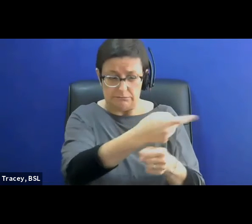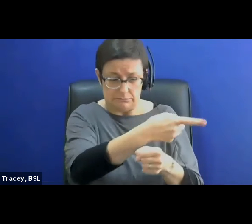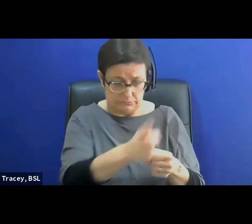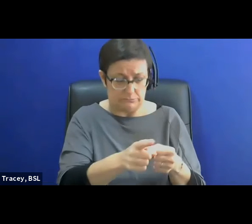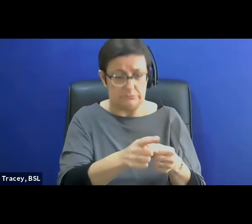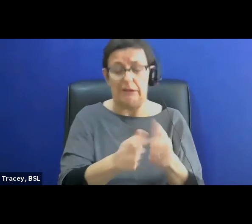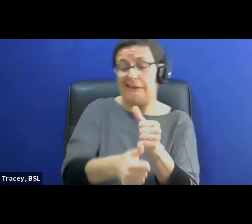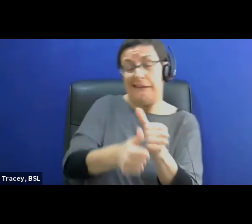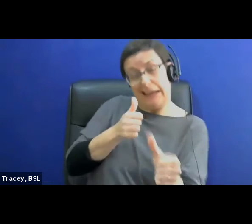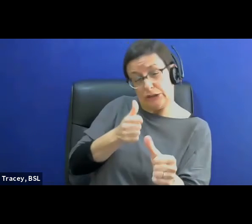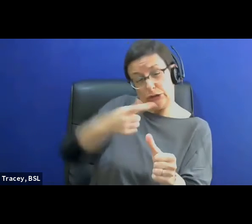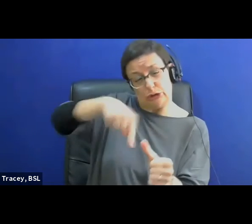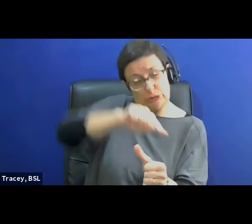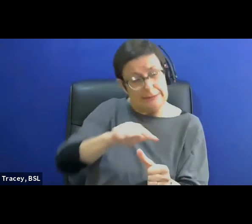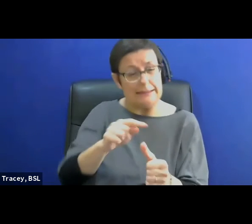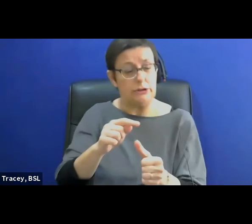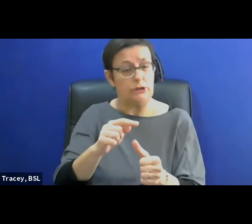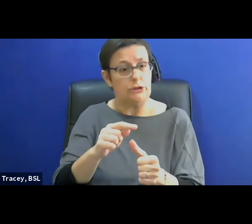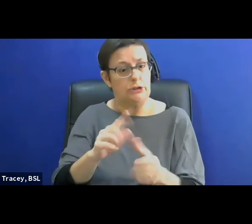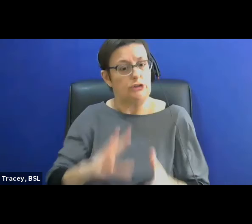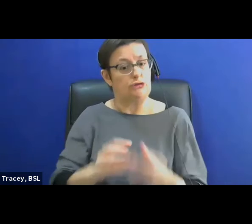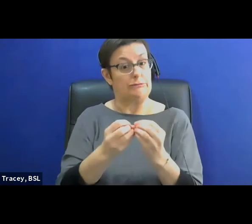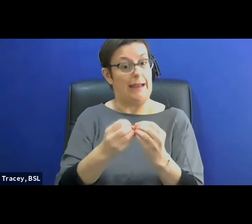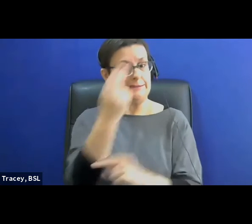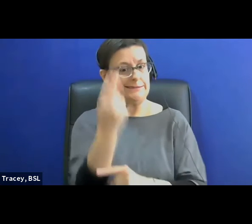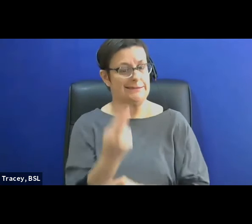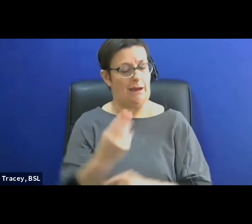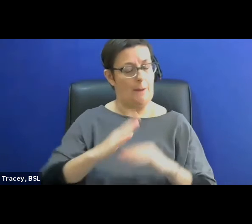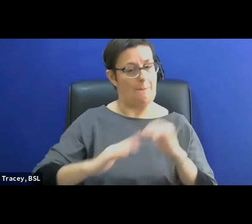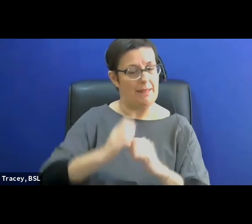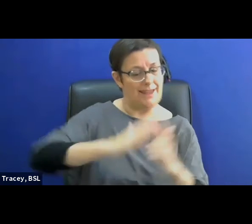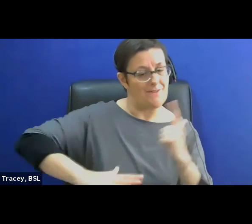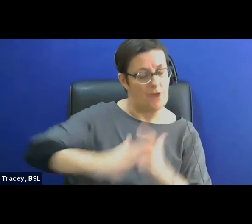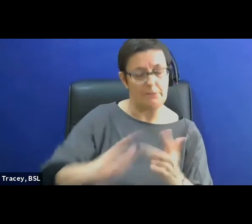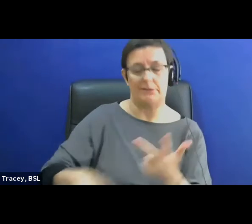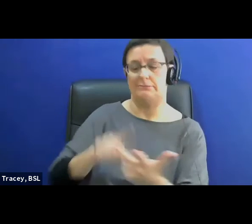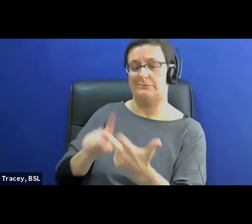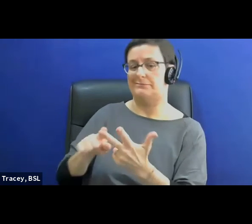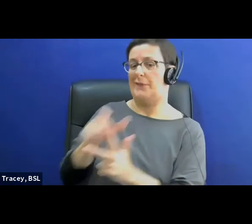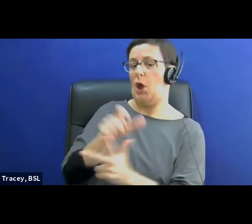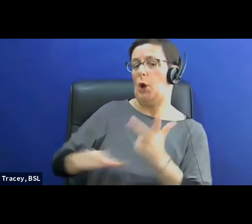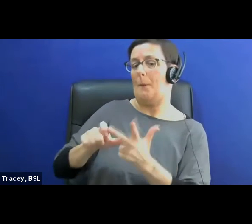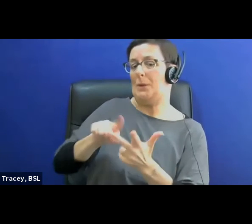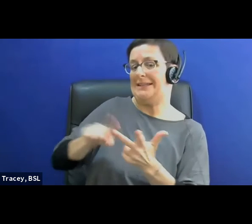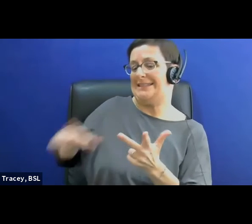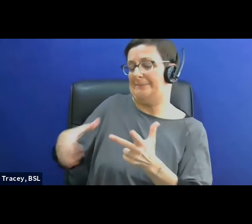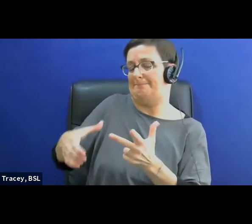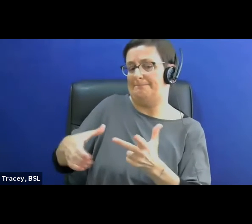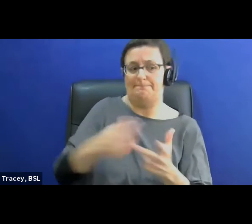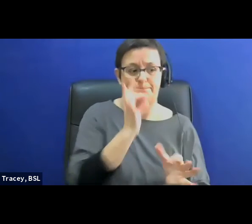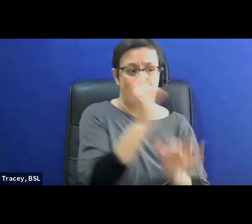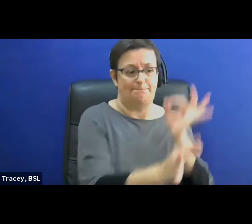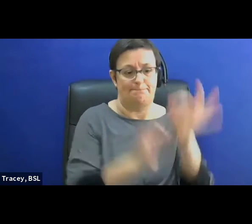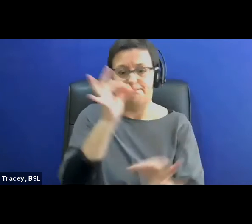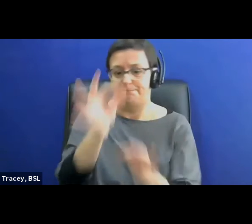industry stakeholders who play a role in shaping and designing the built environment, and community stakeholders, who are the people that are